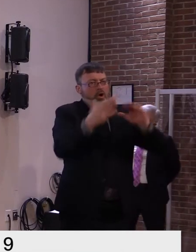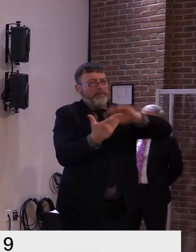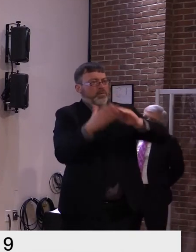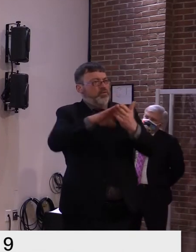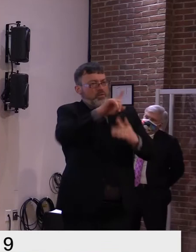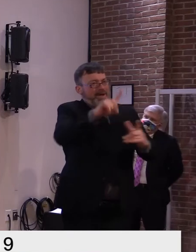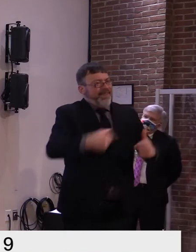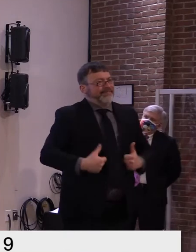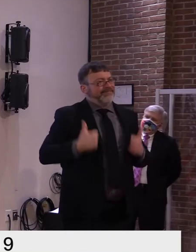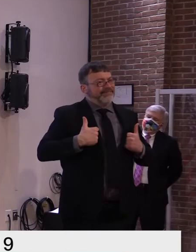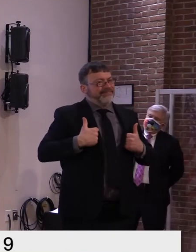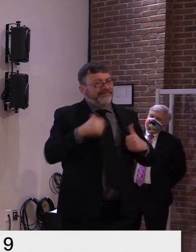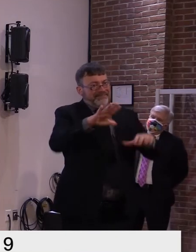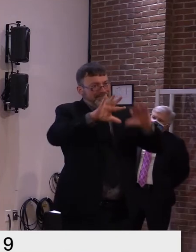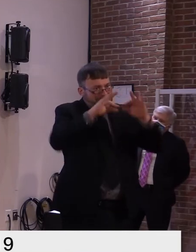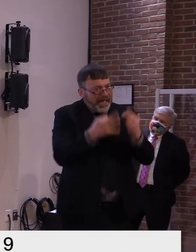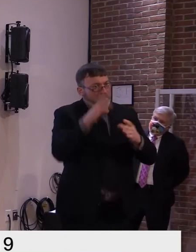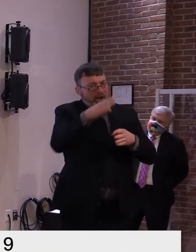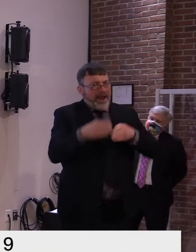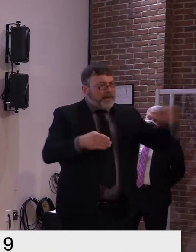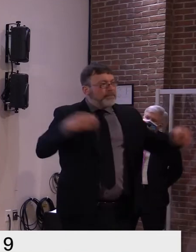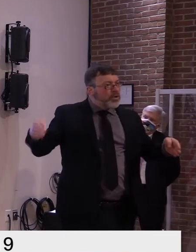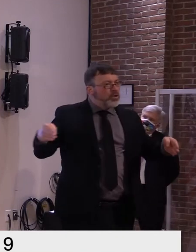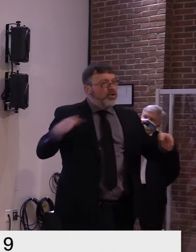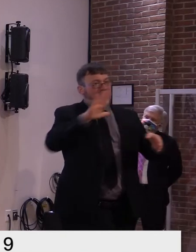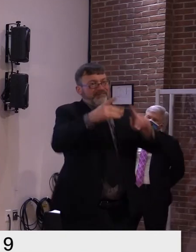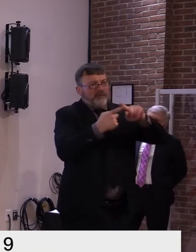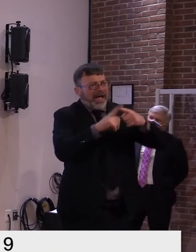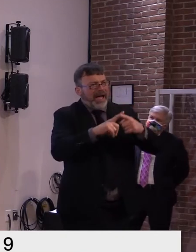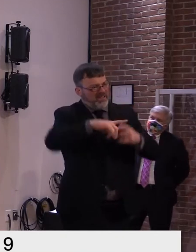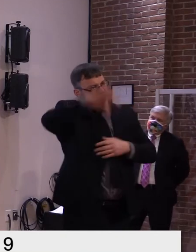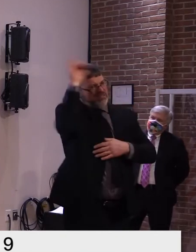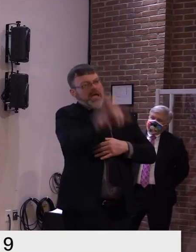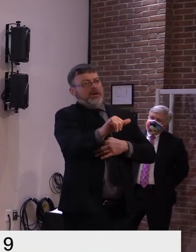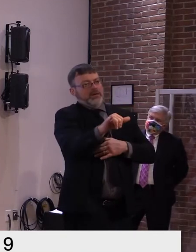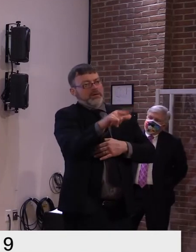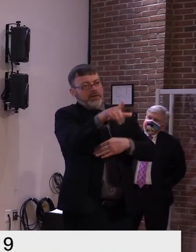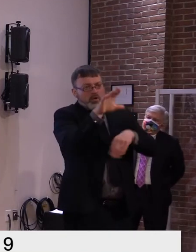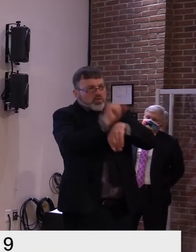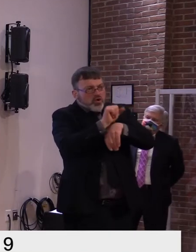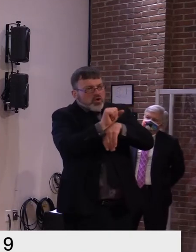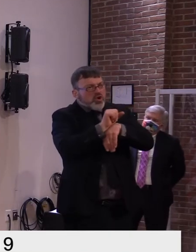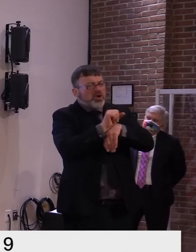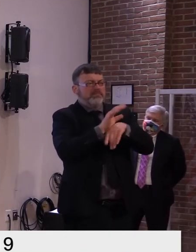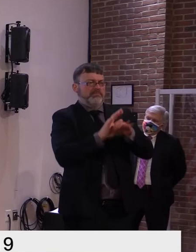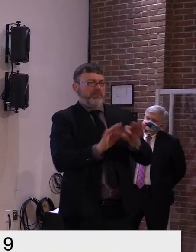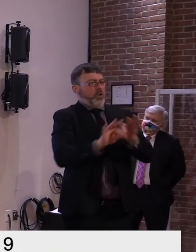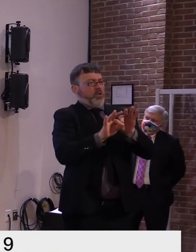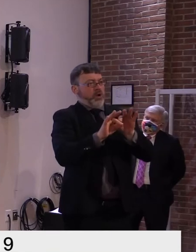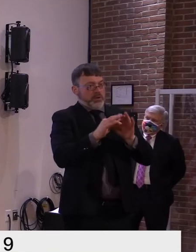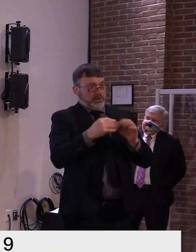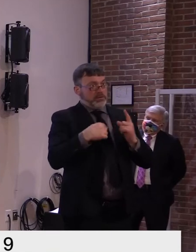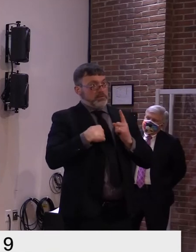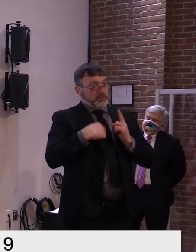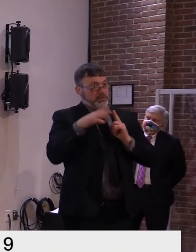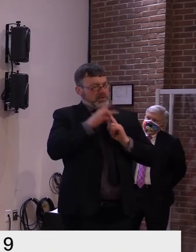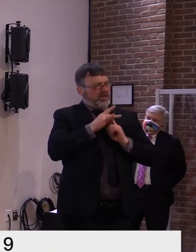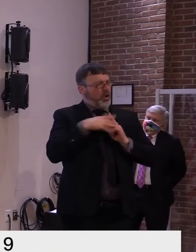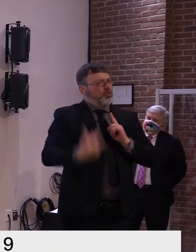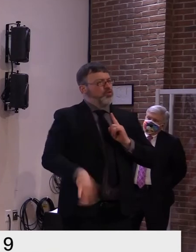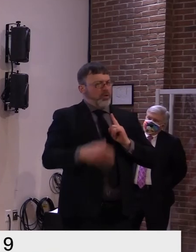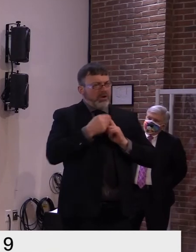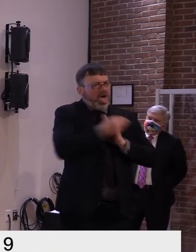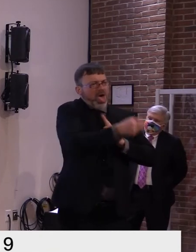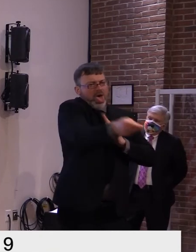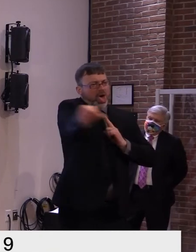families, their communities, and Vermonters in general. So if anyone didn't really get that message coming off the bus,